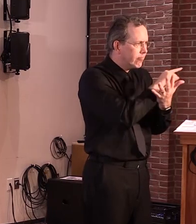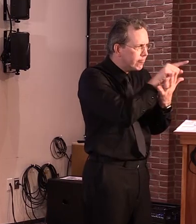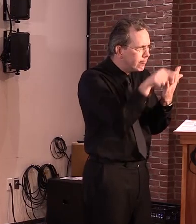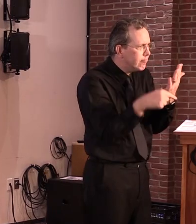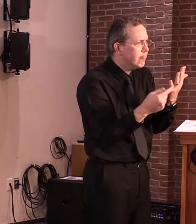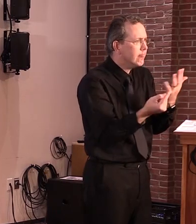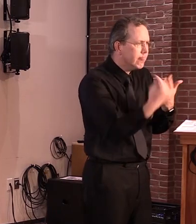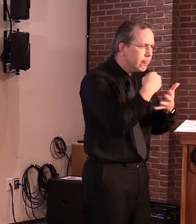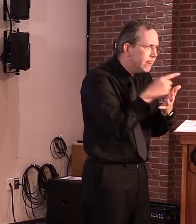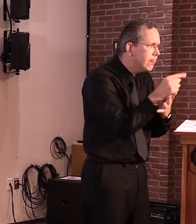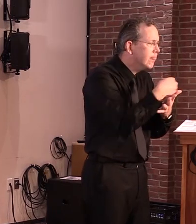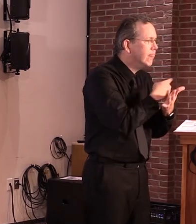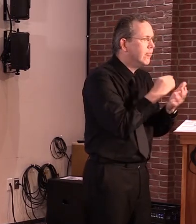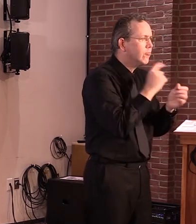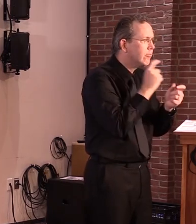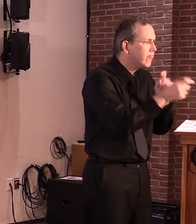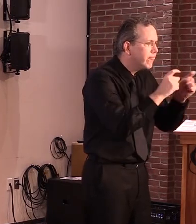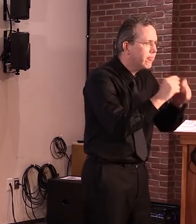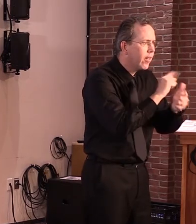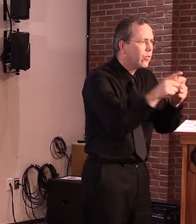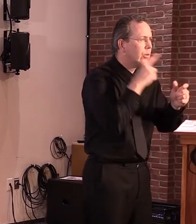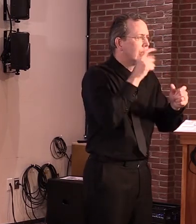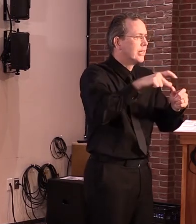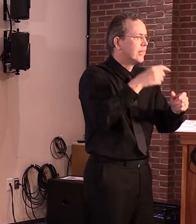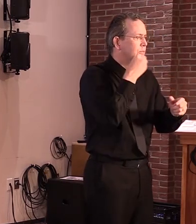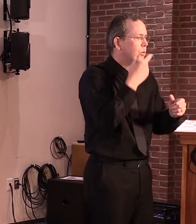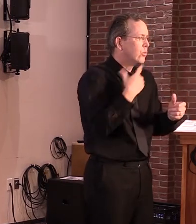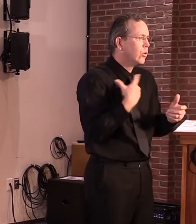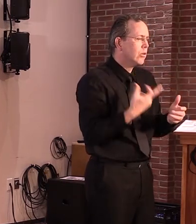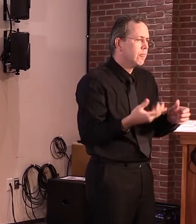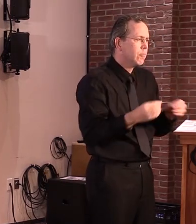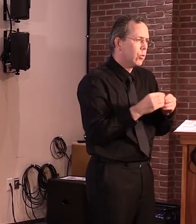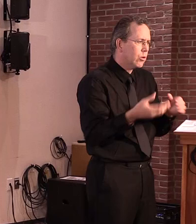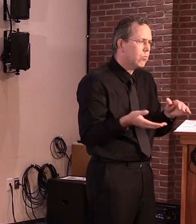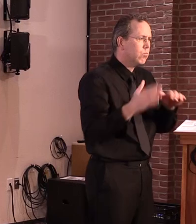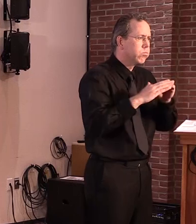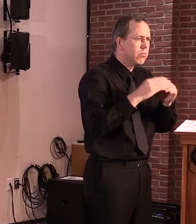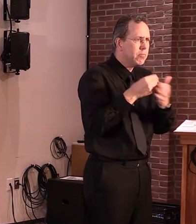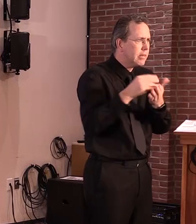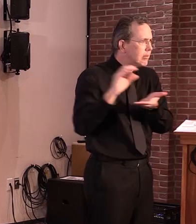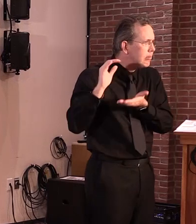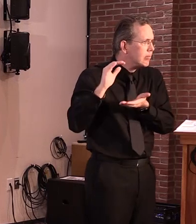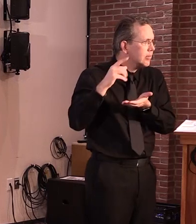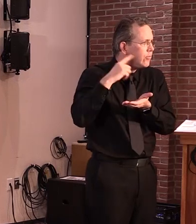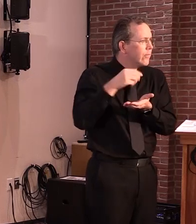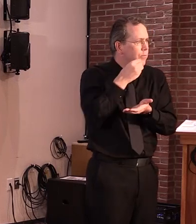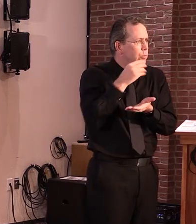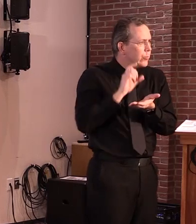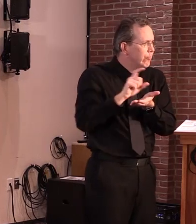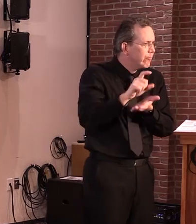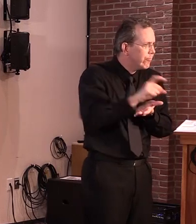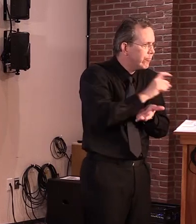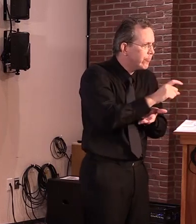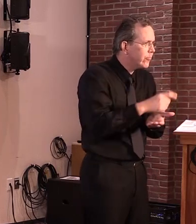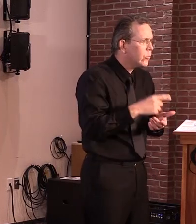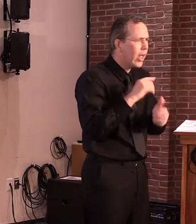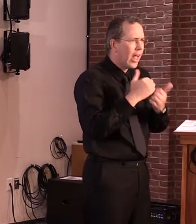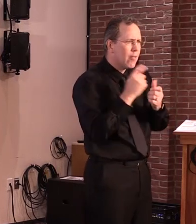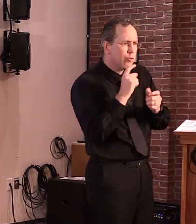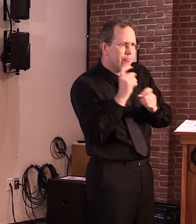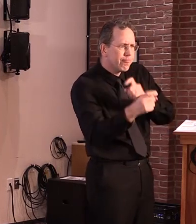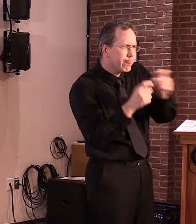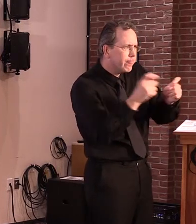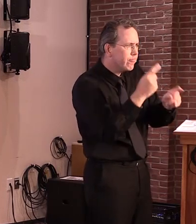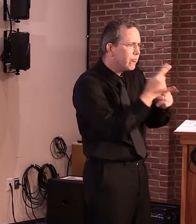how do we increase it now? And how do we make sure as we start moving forward and how do we enhance